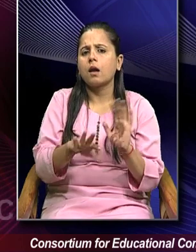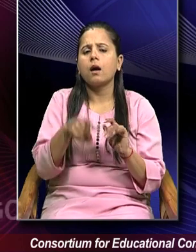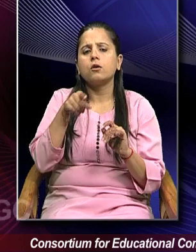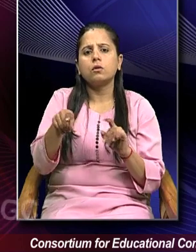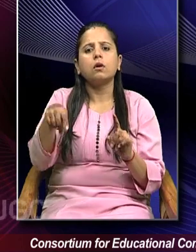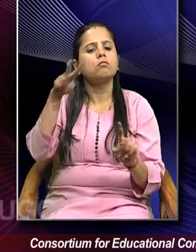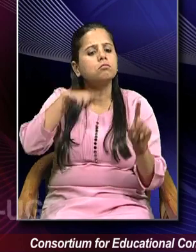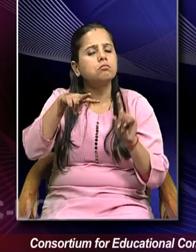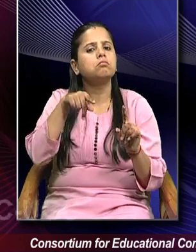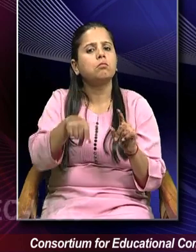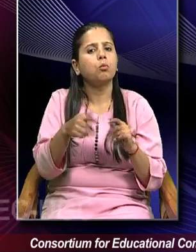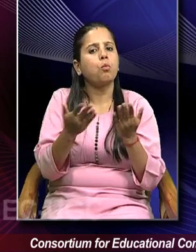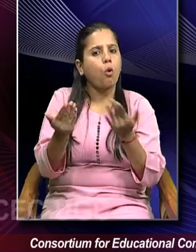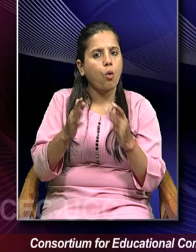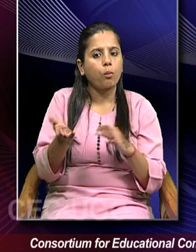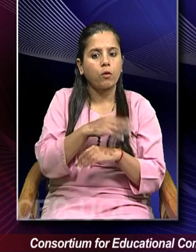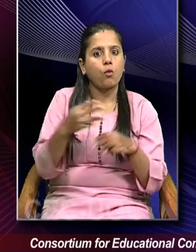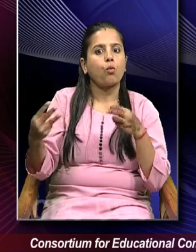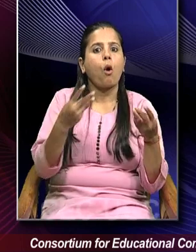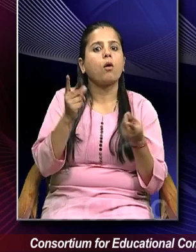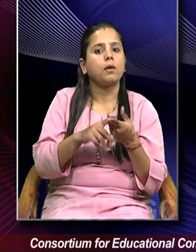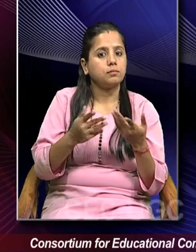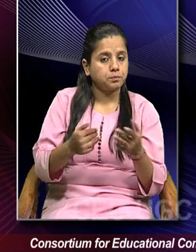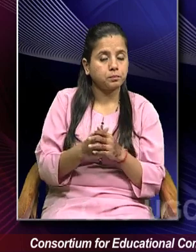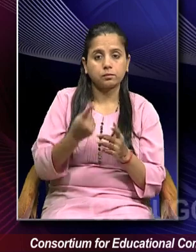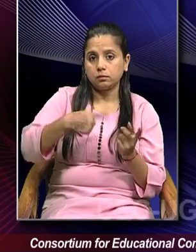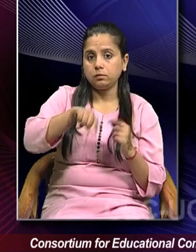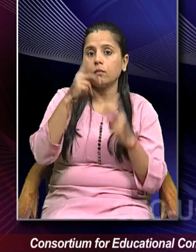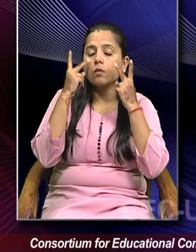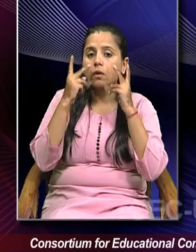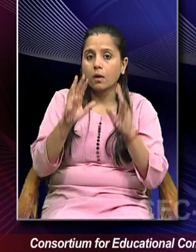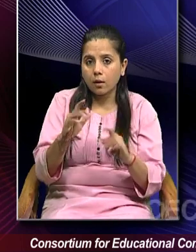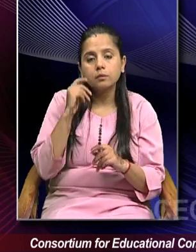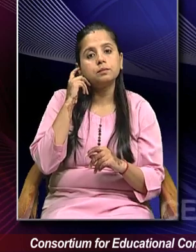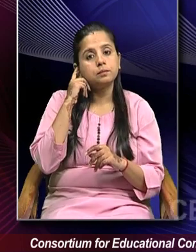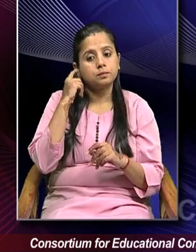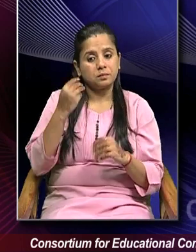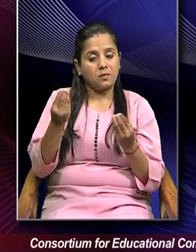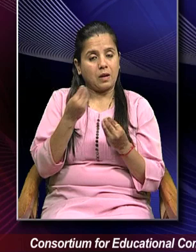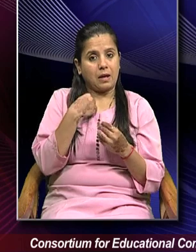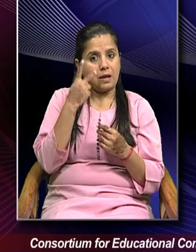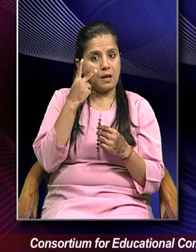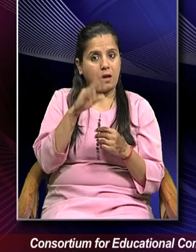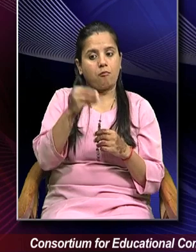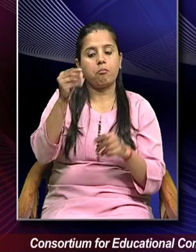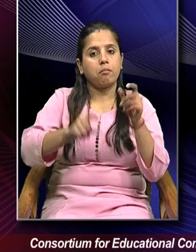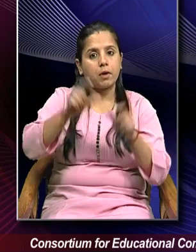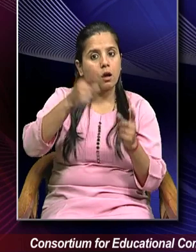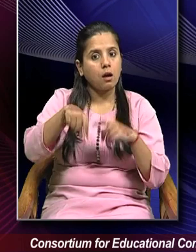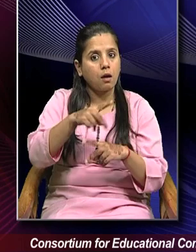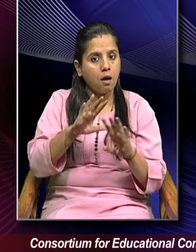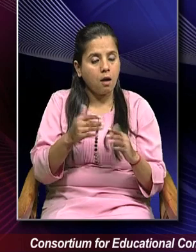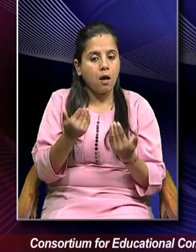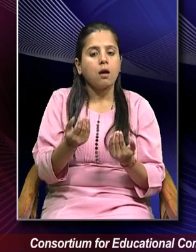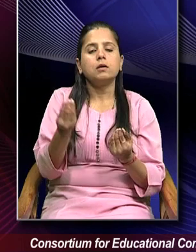by possibility of an early war. So we see that when we have such kind of people, those who have